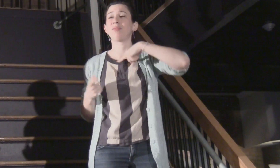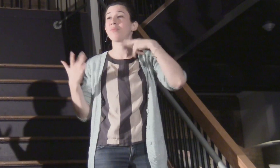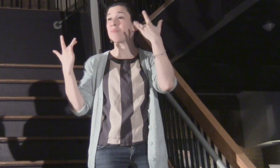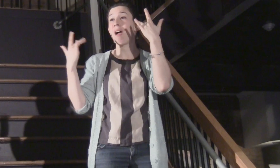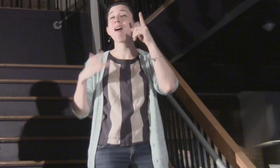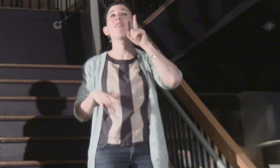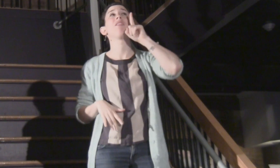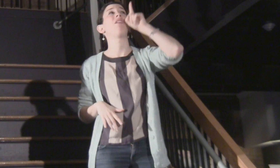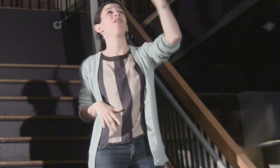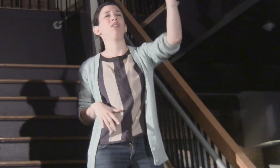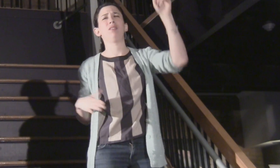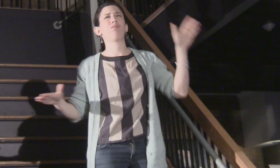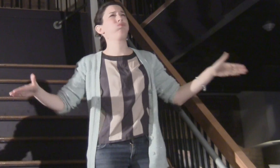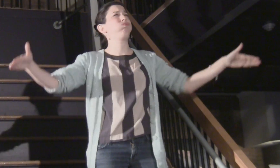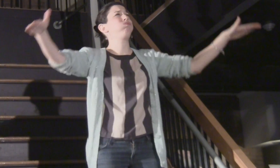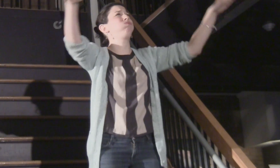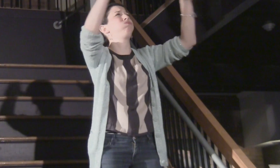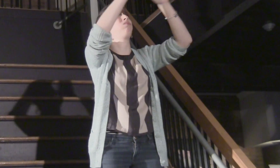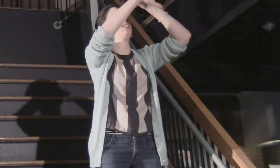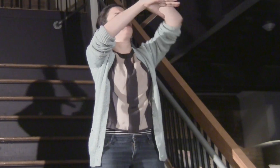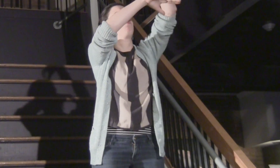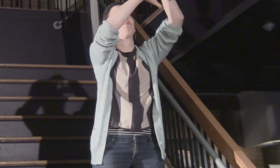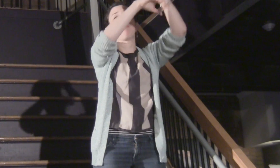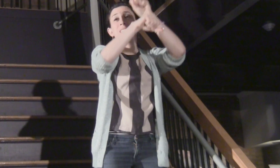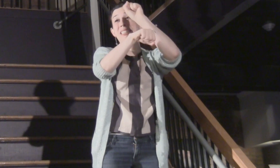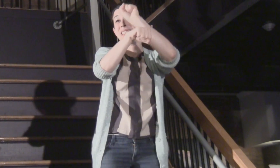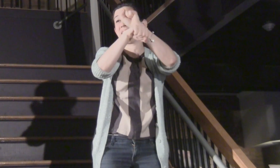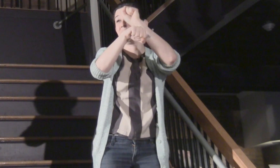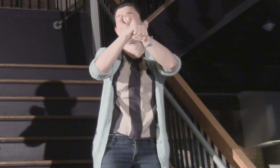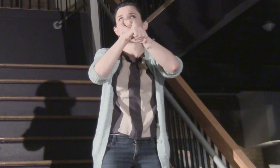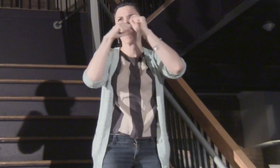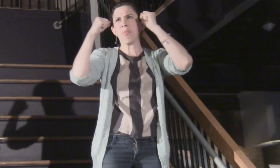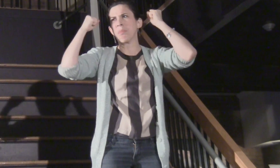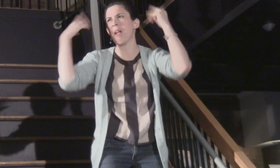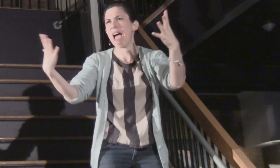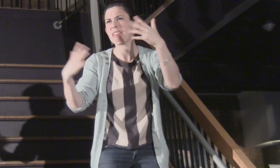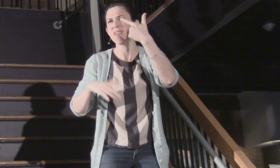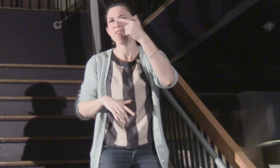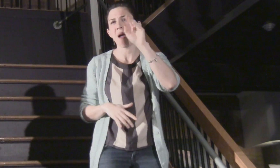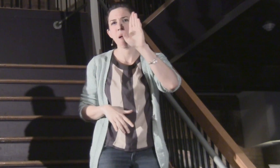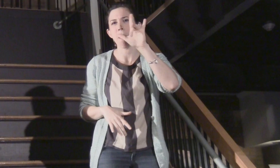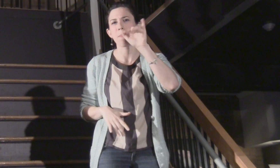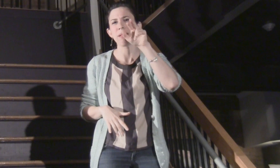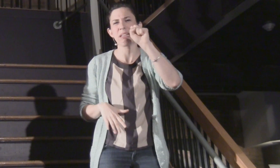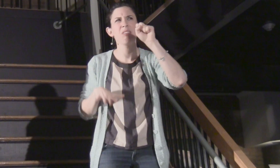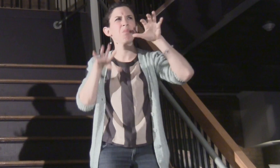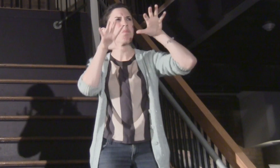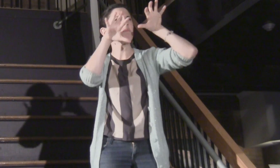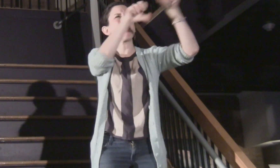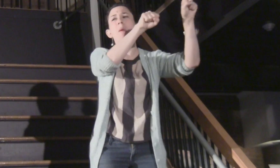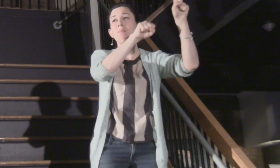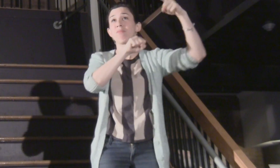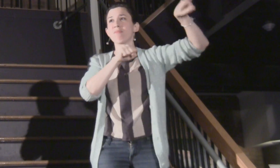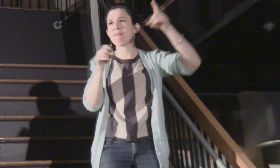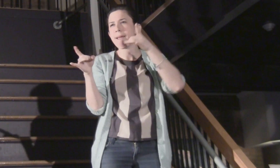that so what happened is up on the top of the hill was the synagogue, and it was populated by